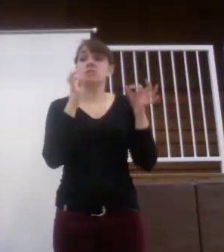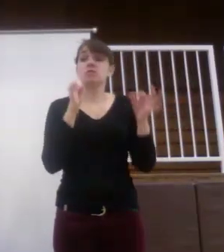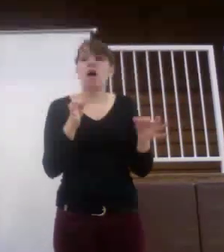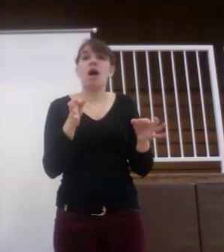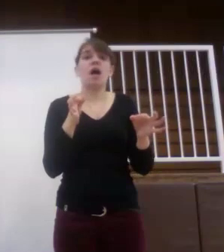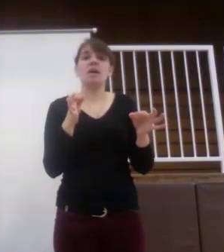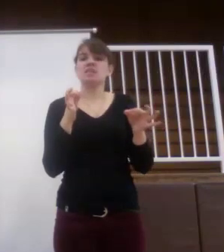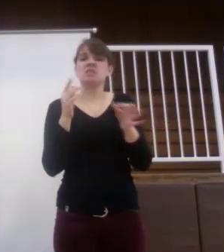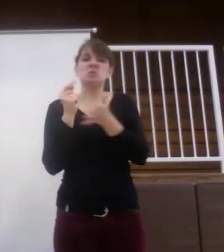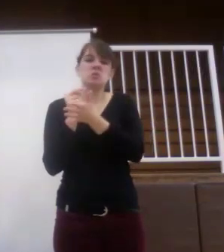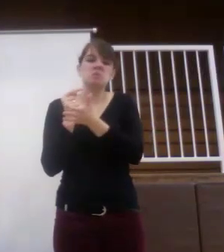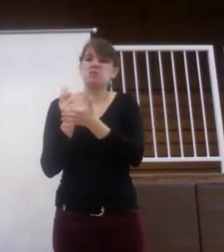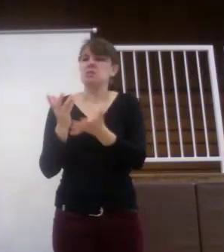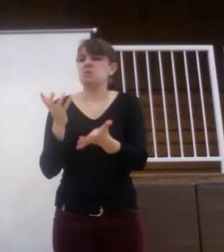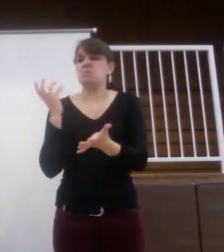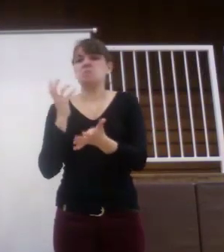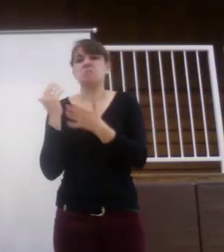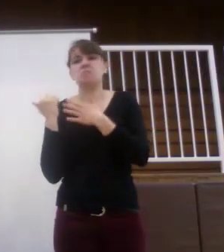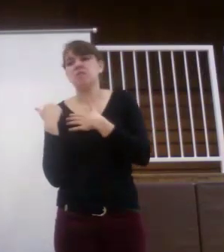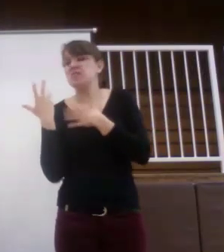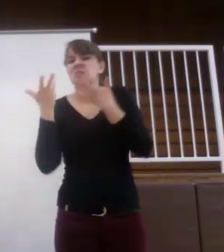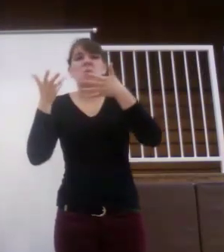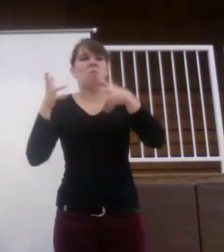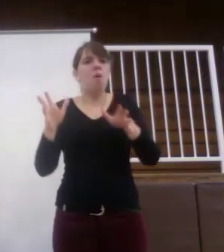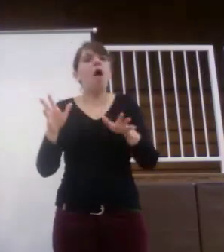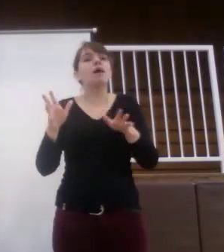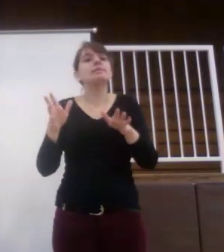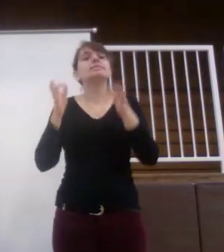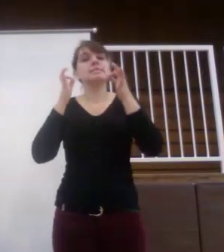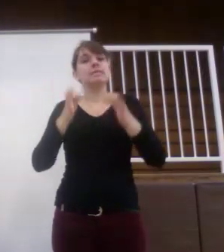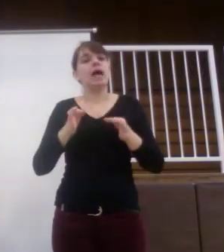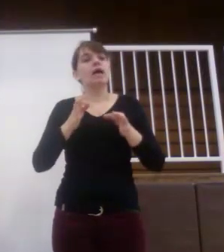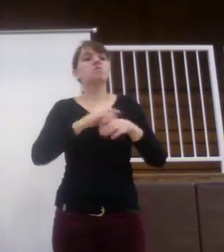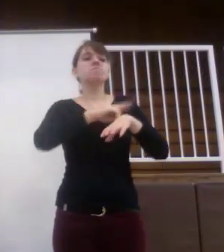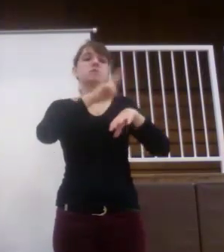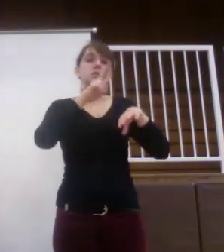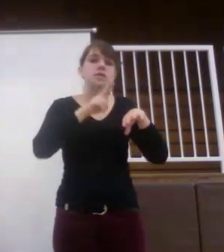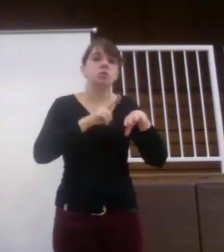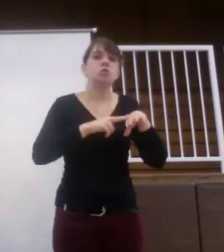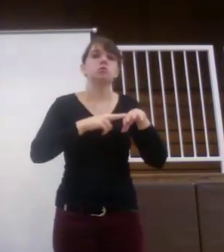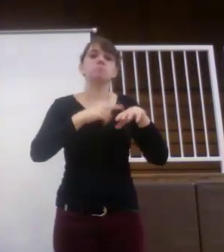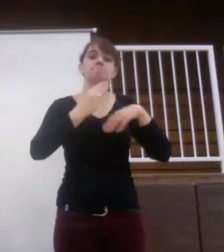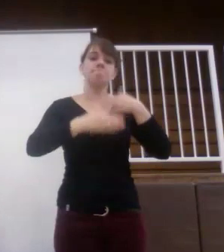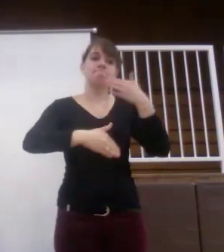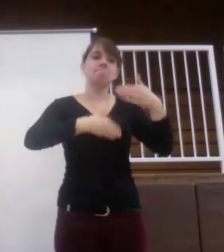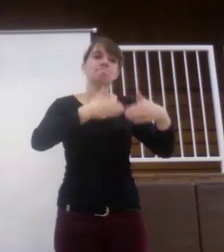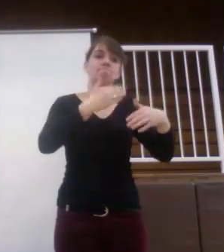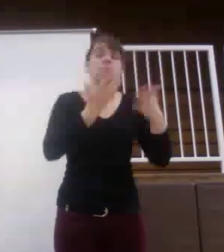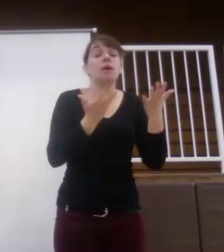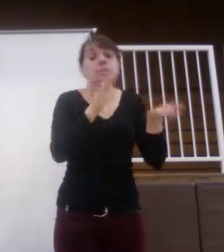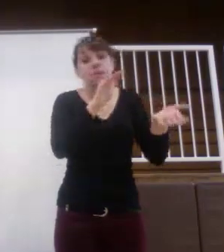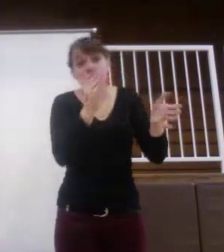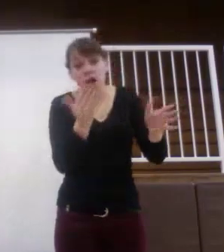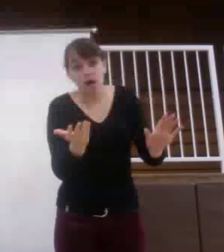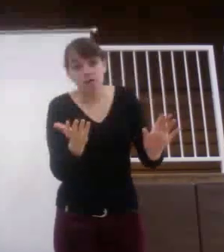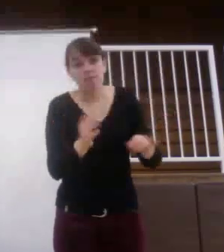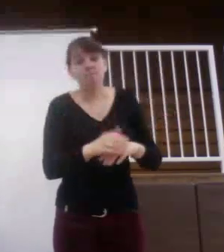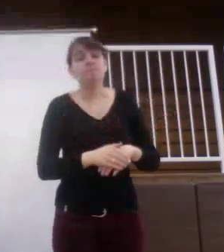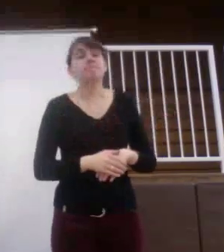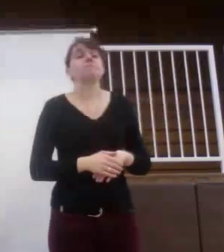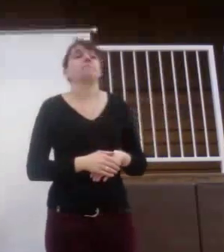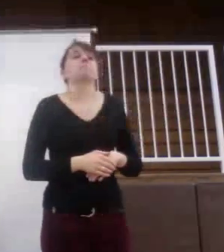declines the procedure, and let nature take its course. For example, as I